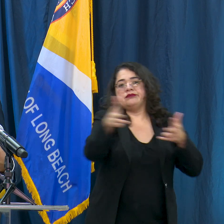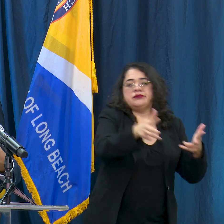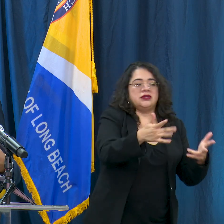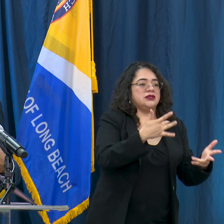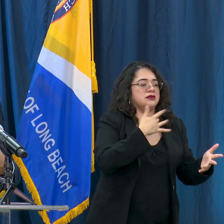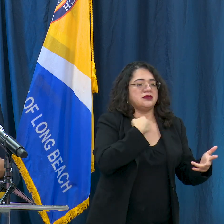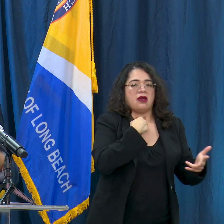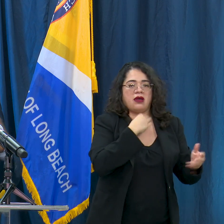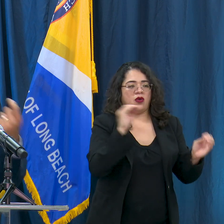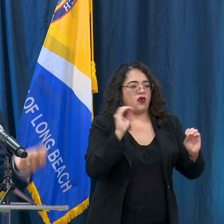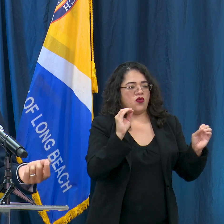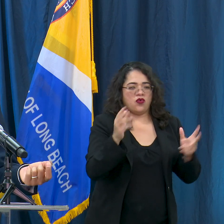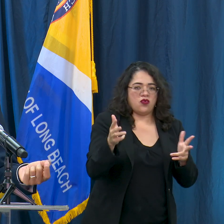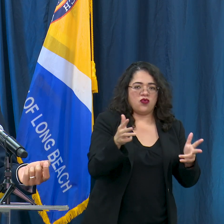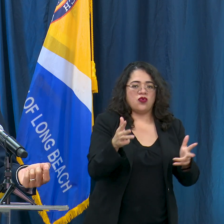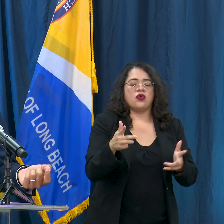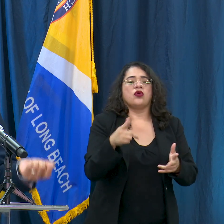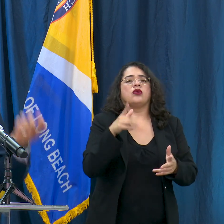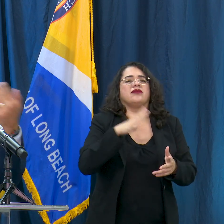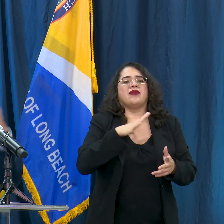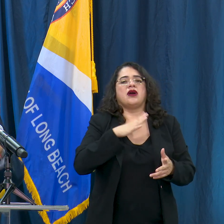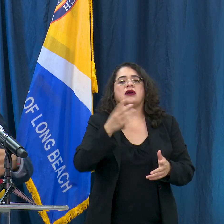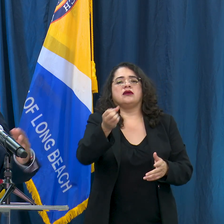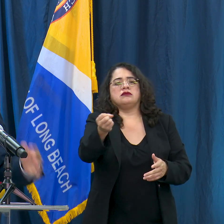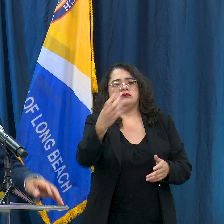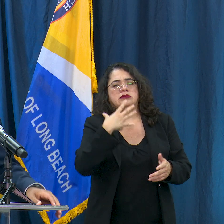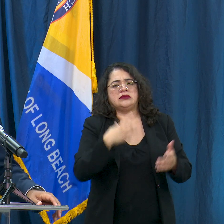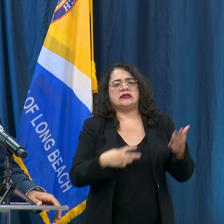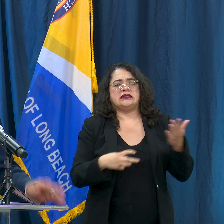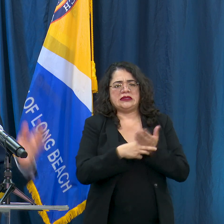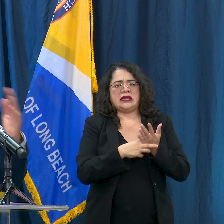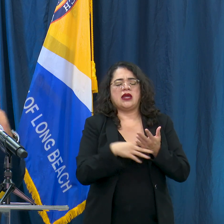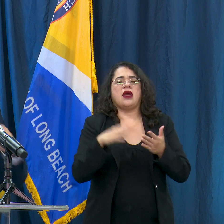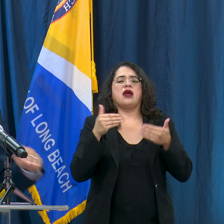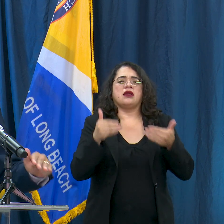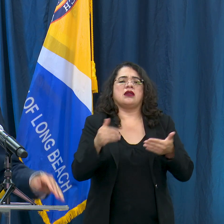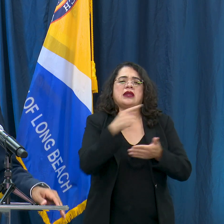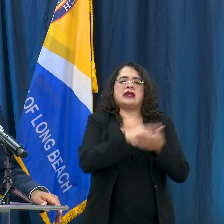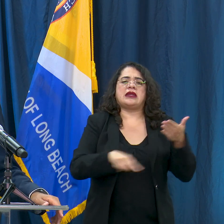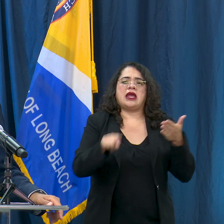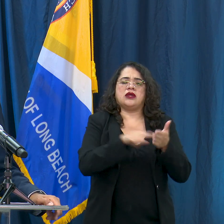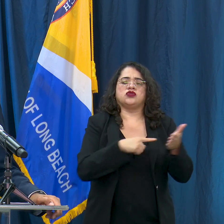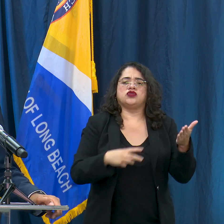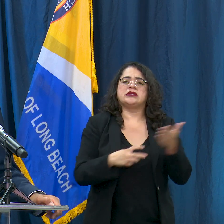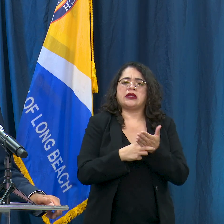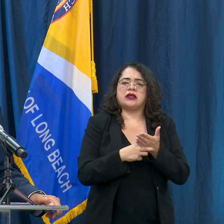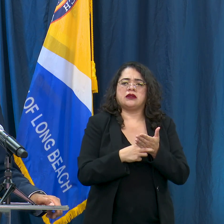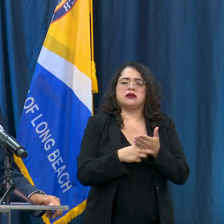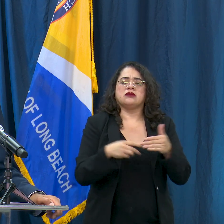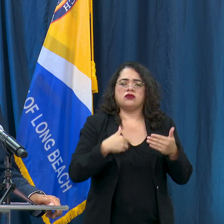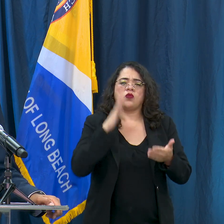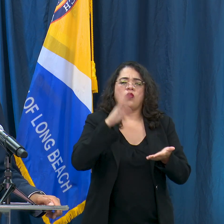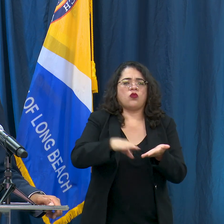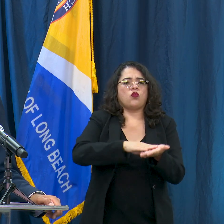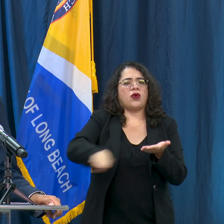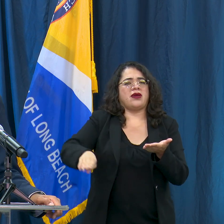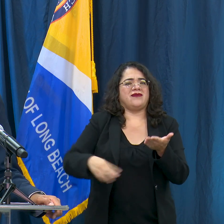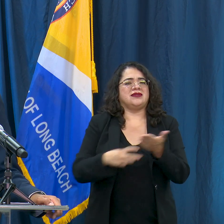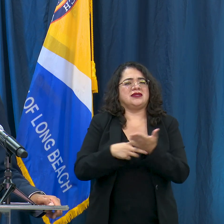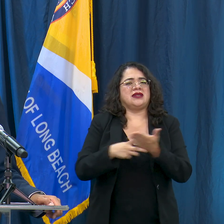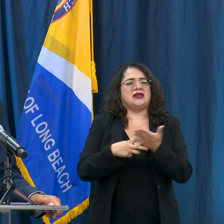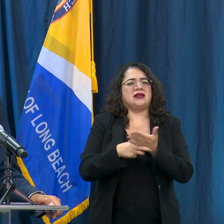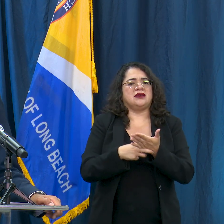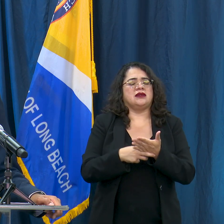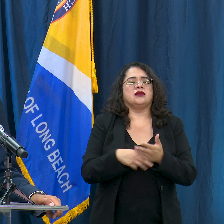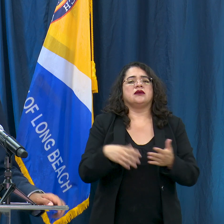could submit that citation to the city, and that we would essentially cancel that ticket and that we would waive that citation so that